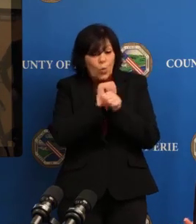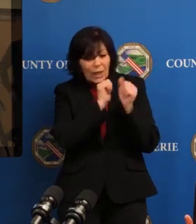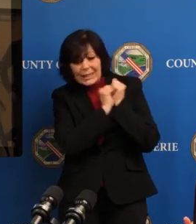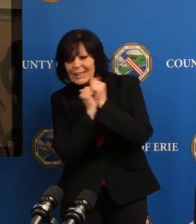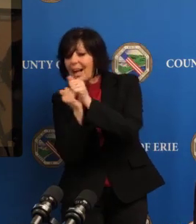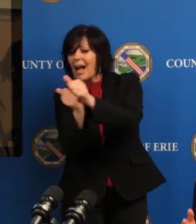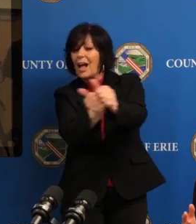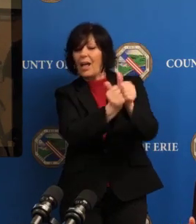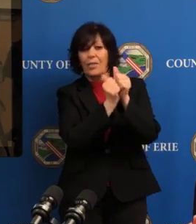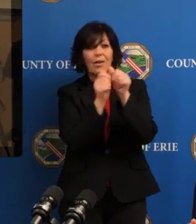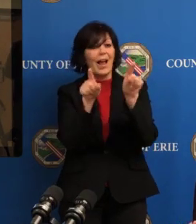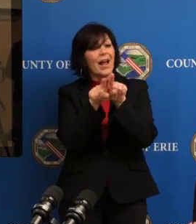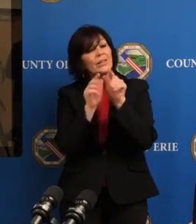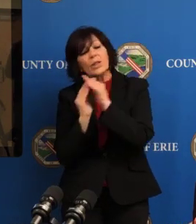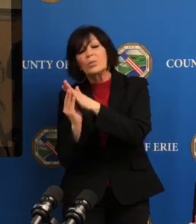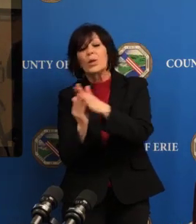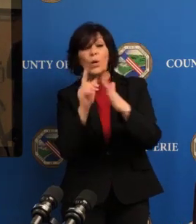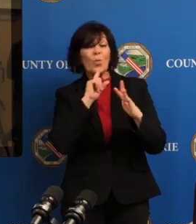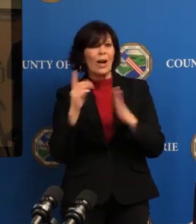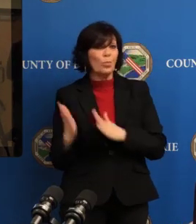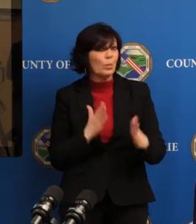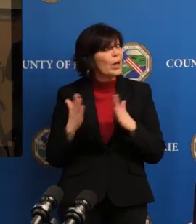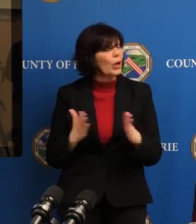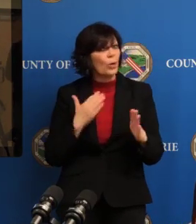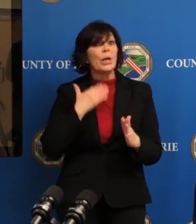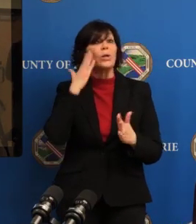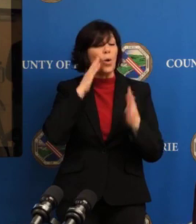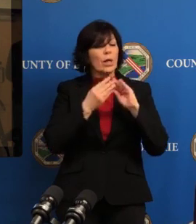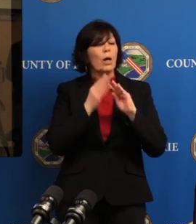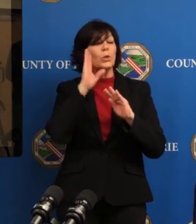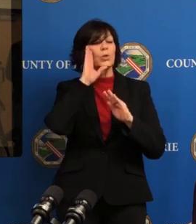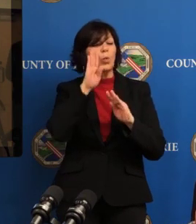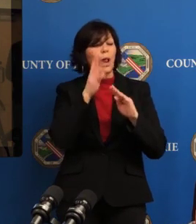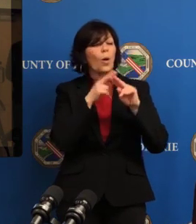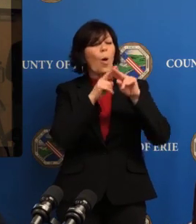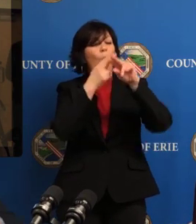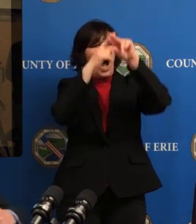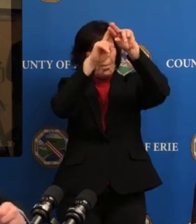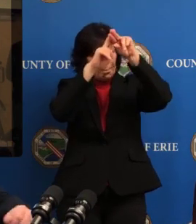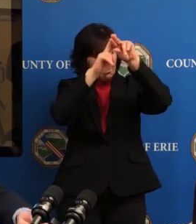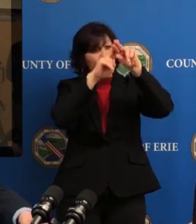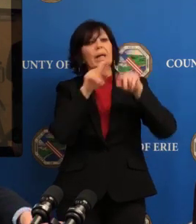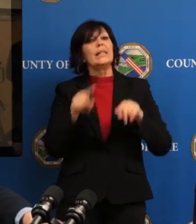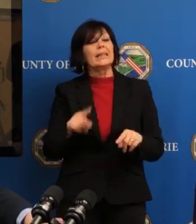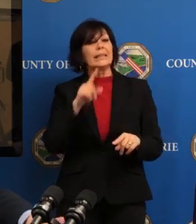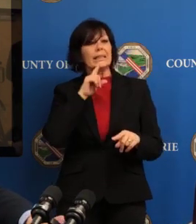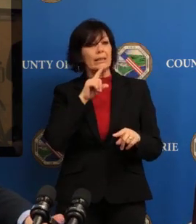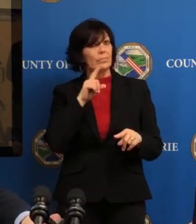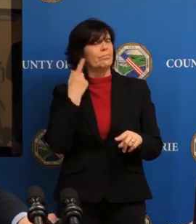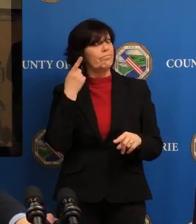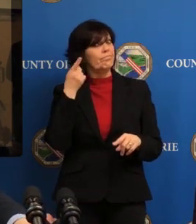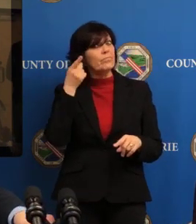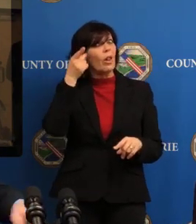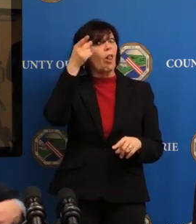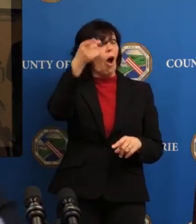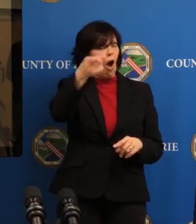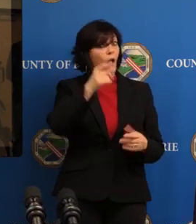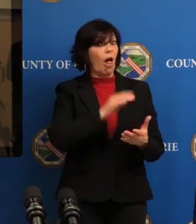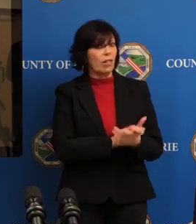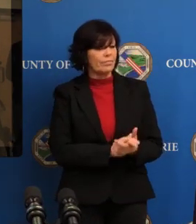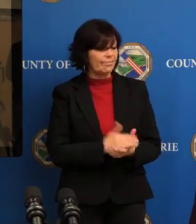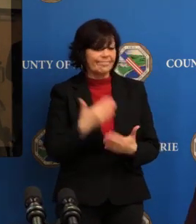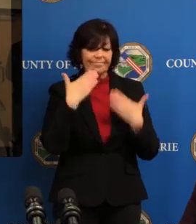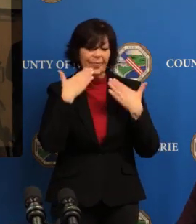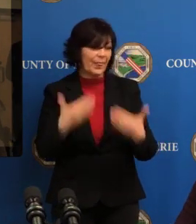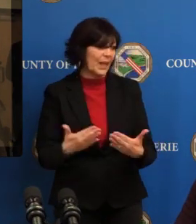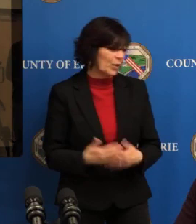as a community. We're getting prepared because we know the numbers are going up, and this is going to be a long haul. Thank